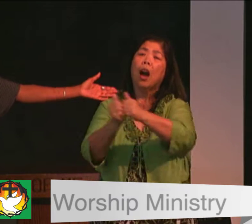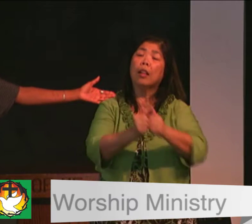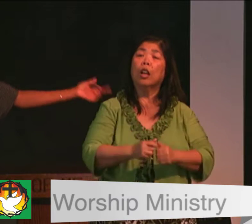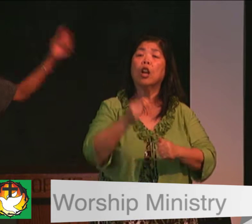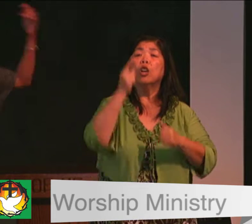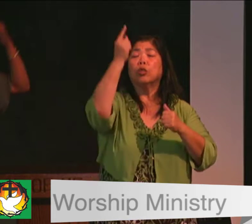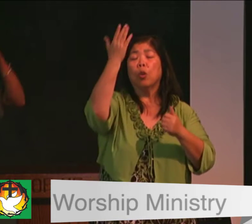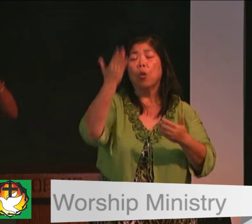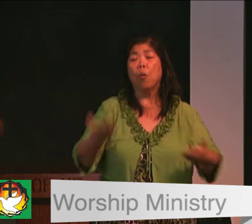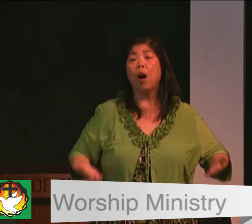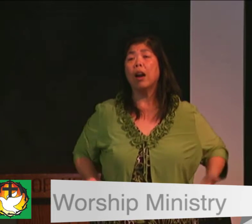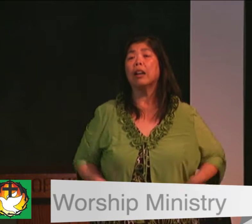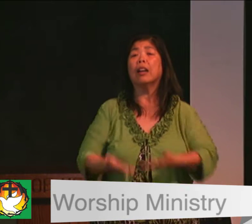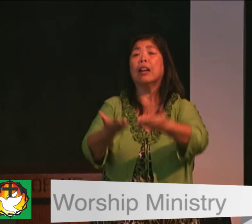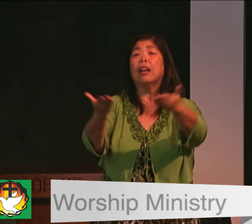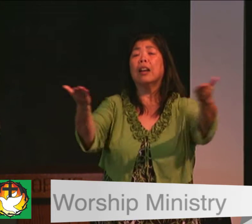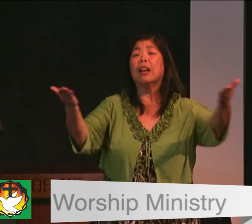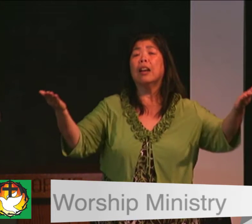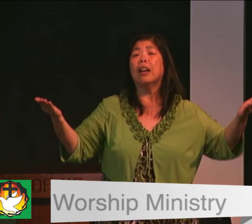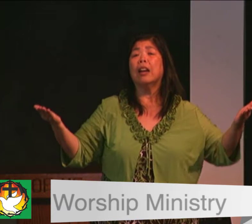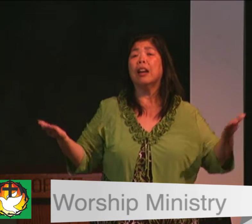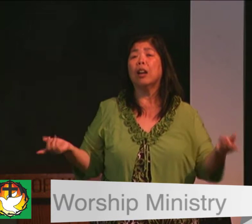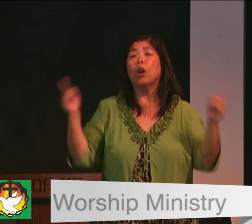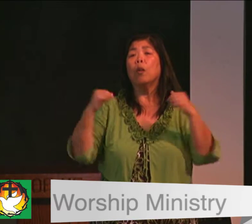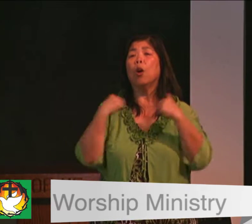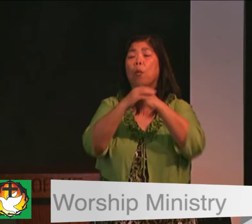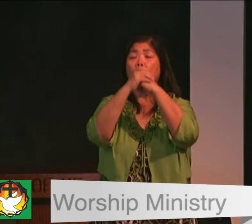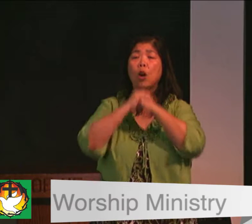together, you are here. When we worship you